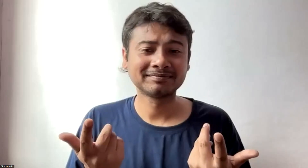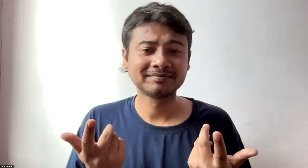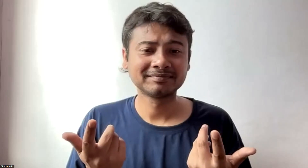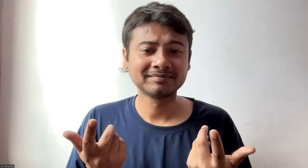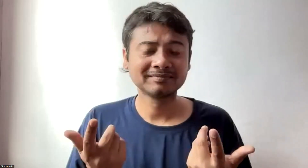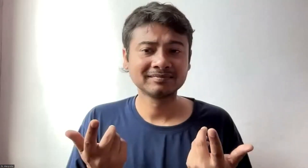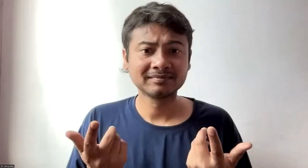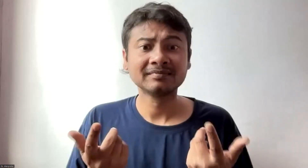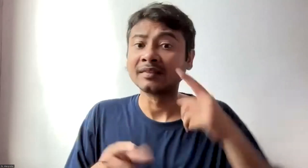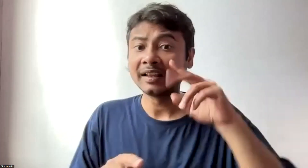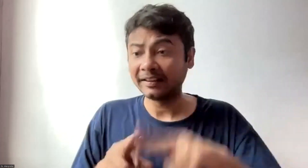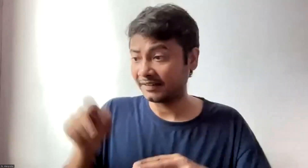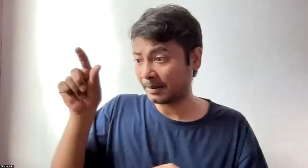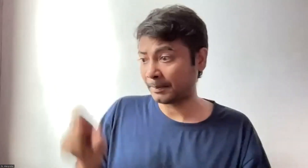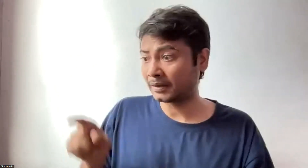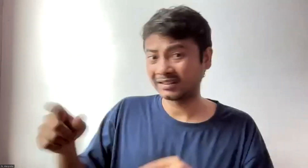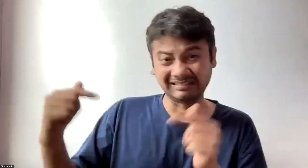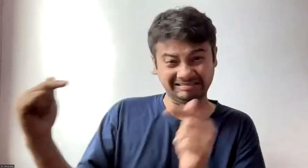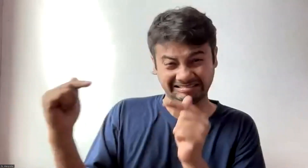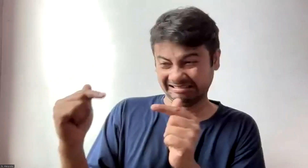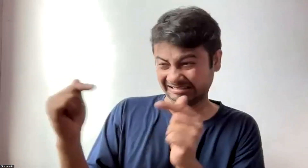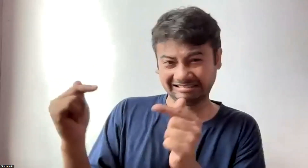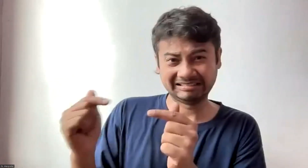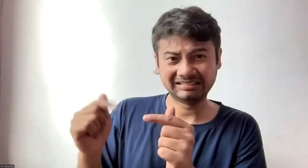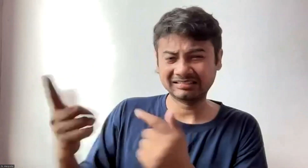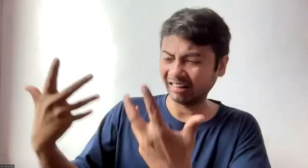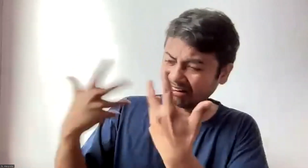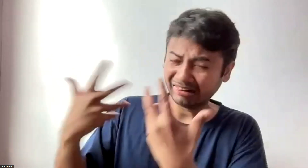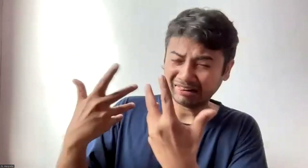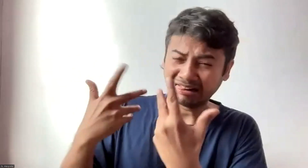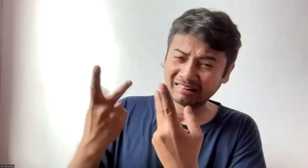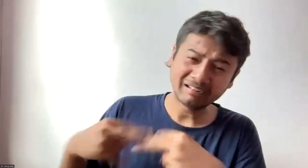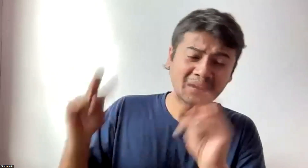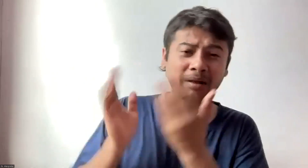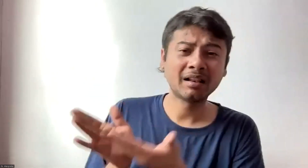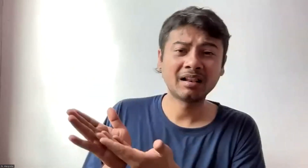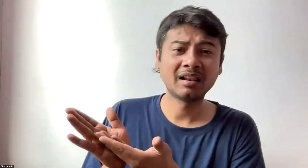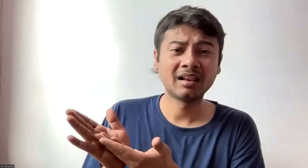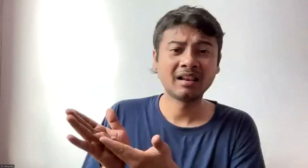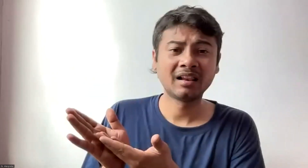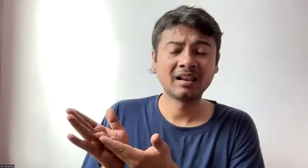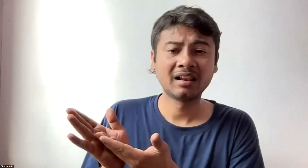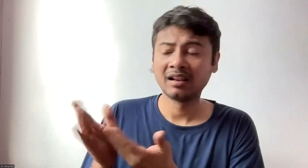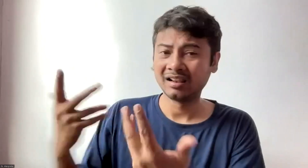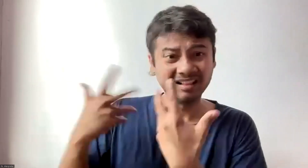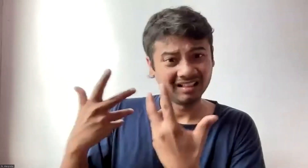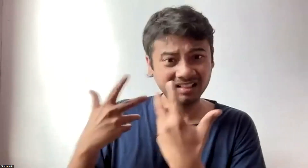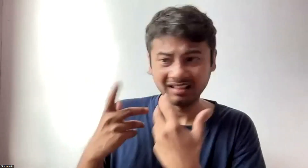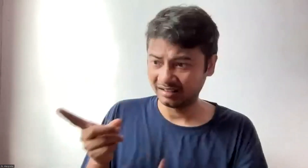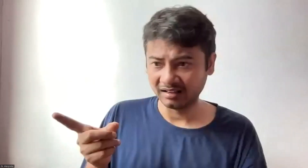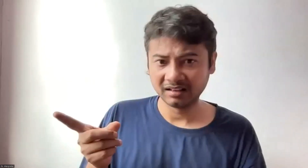believing that yes, he is his part and Krishna is father to an animal, to insect, bird, to human being, then